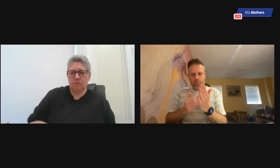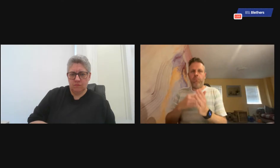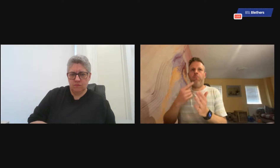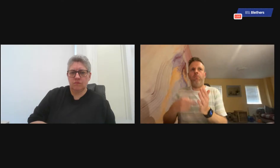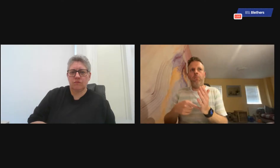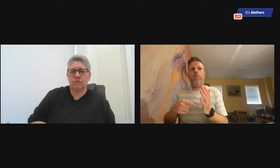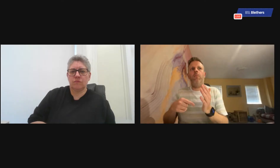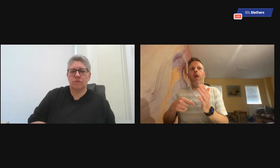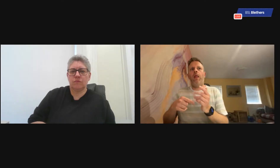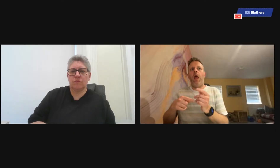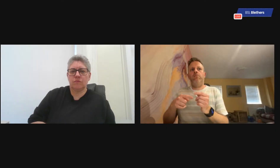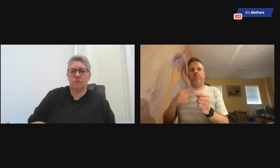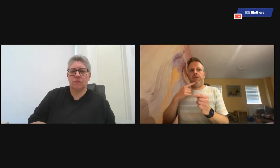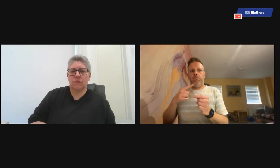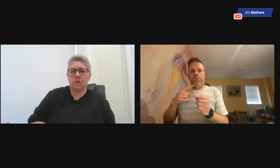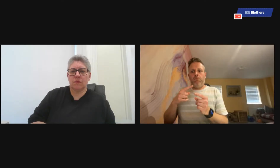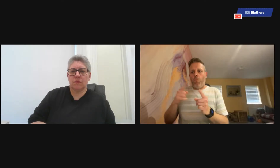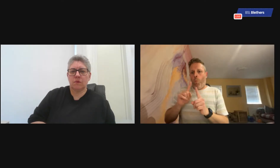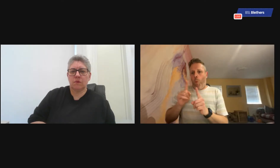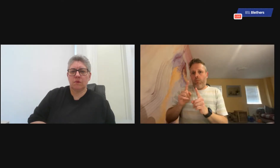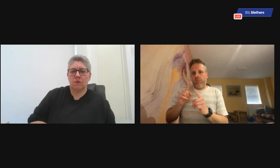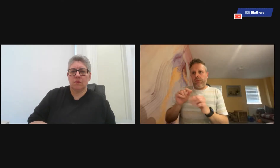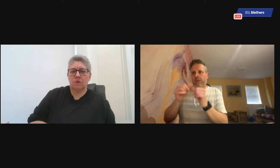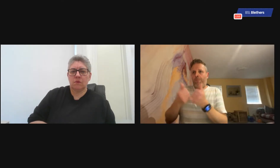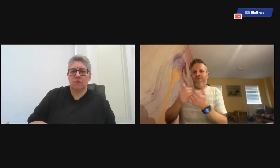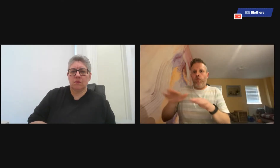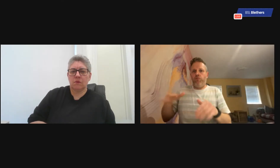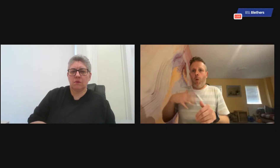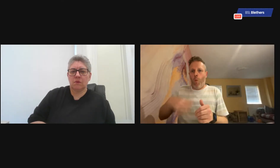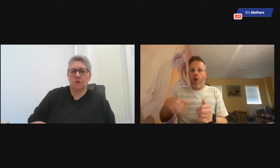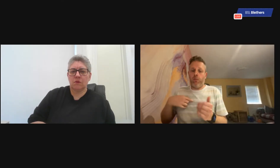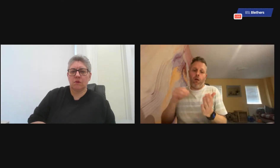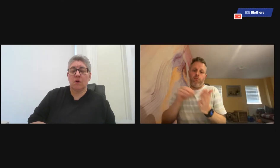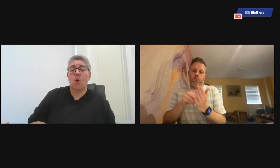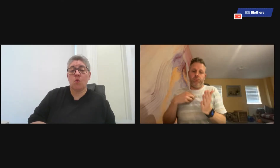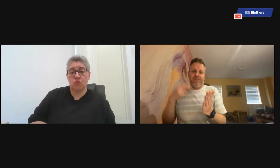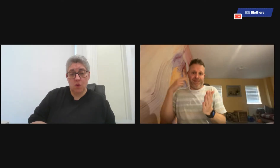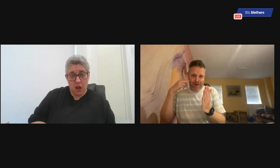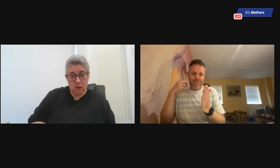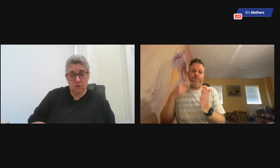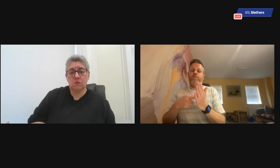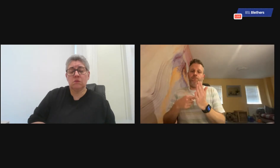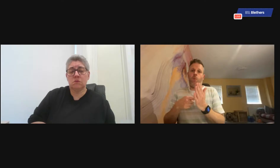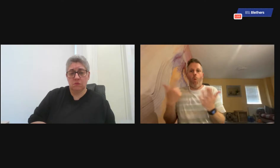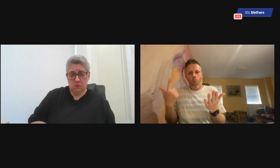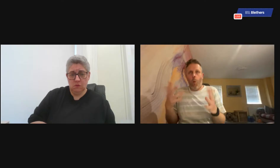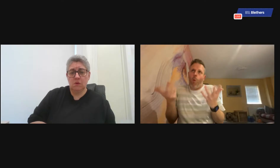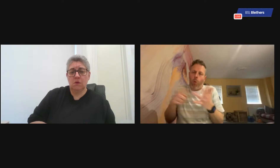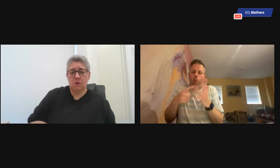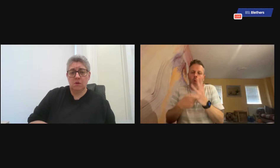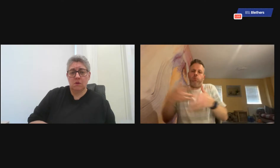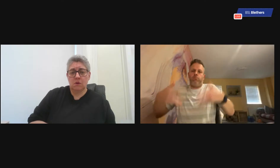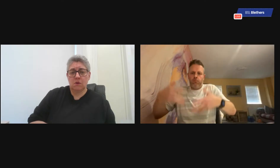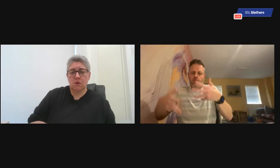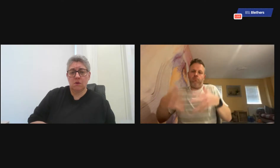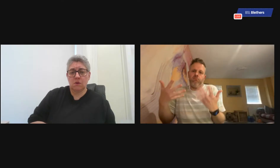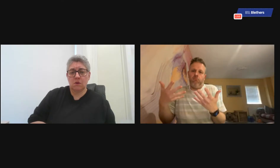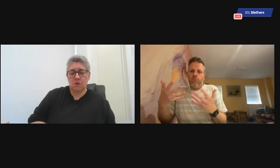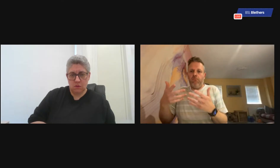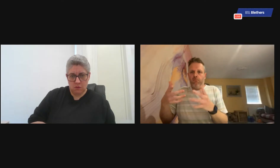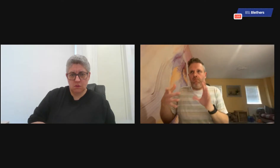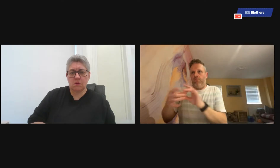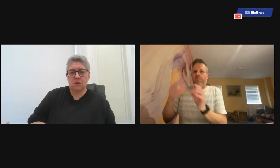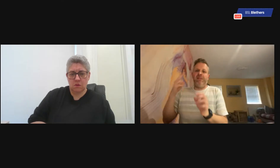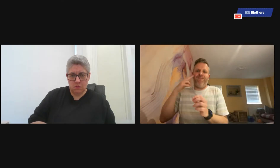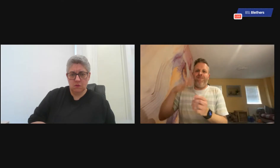choice? Well, I think when I started the process and said that I wanted to foster, I was able to say that,